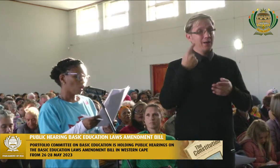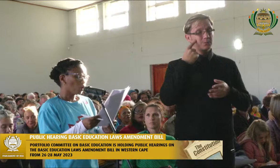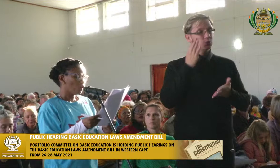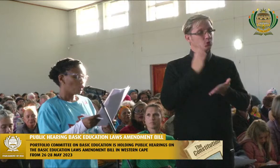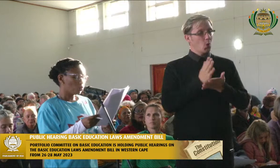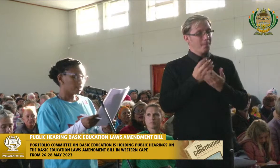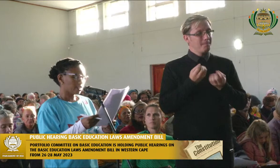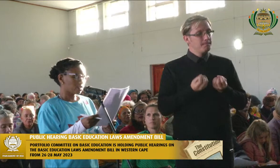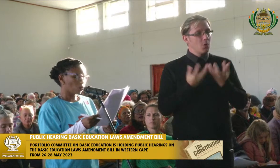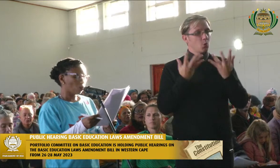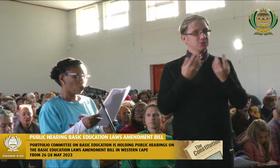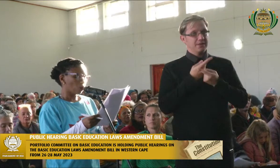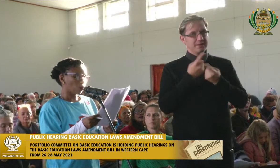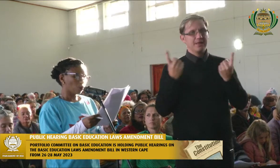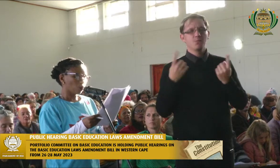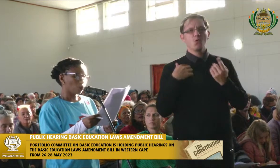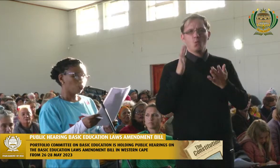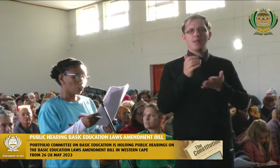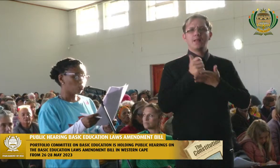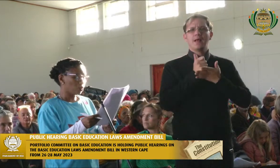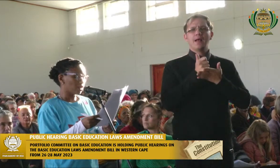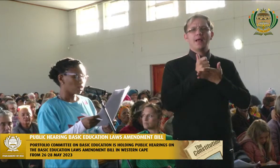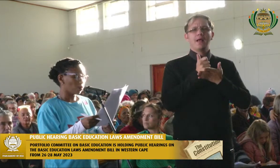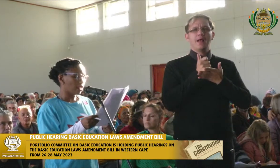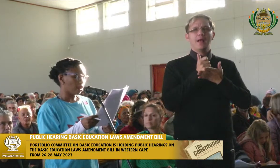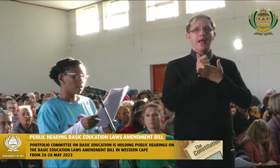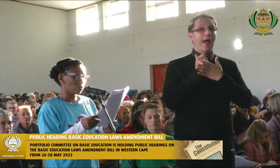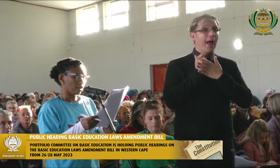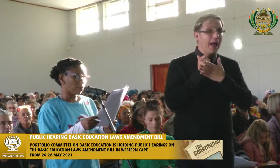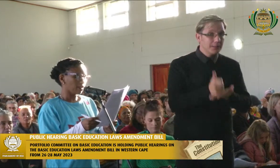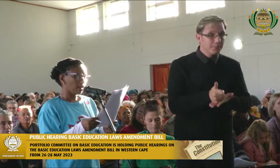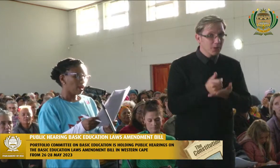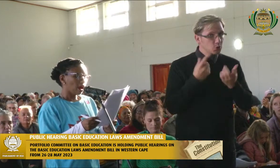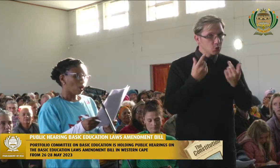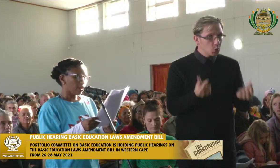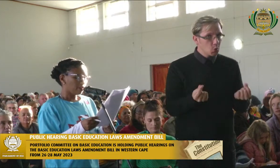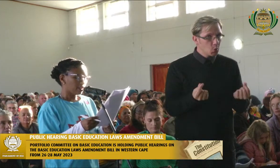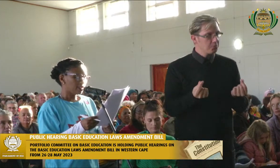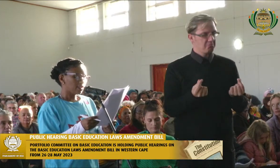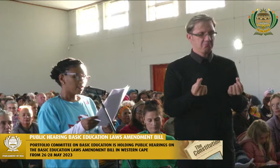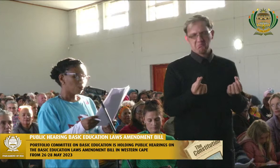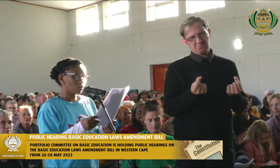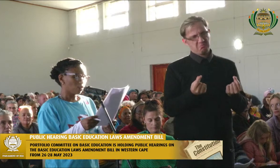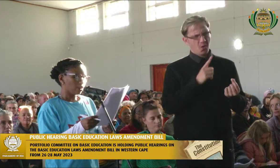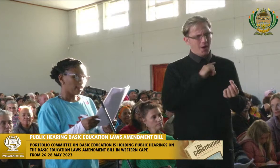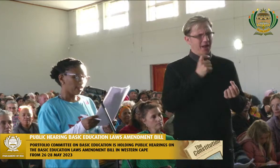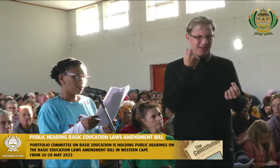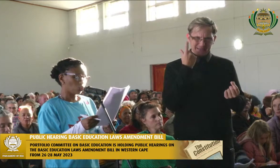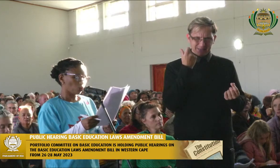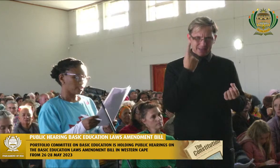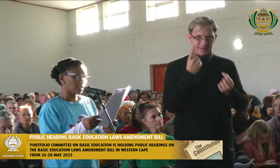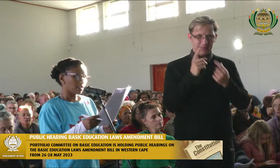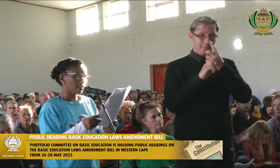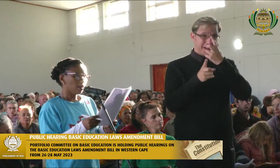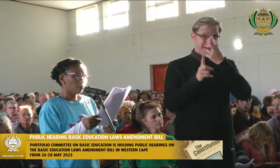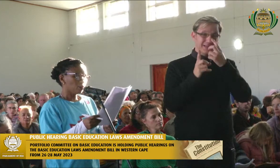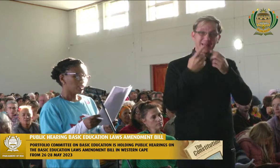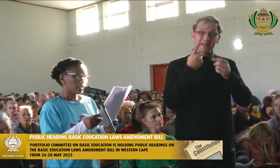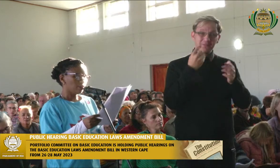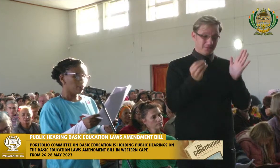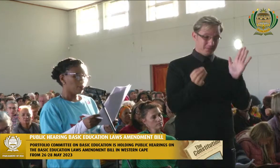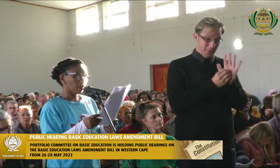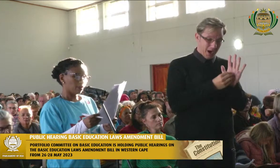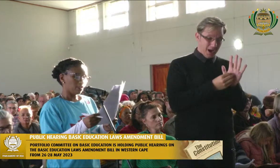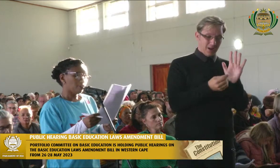them would do this or would not do this or allow this to happen. However, they will not have a choice,